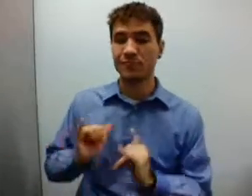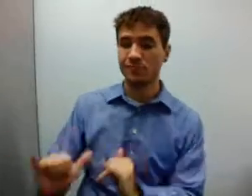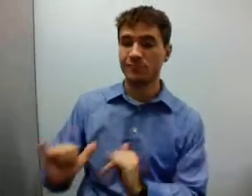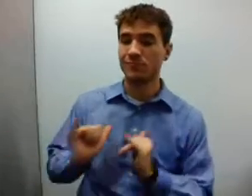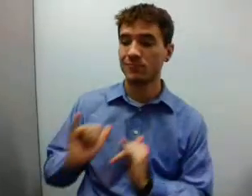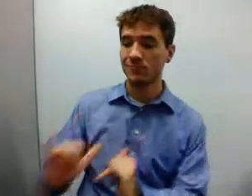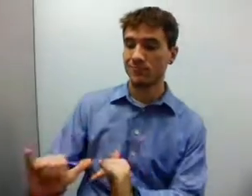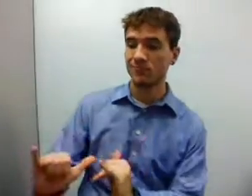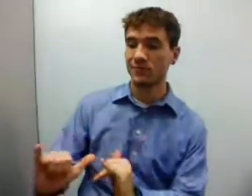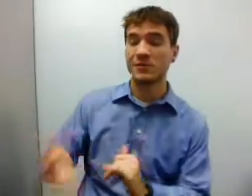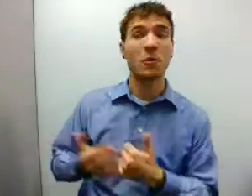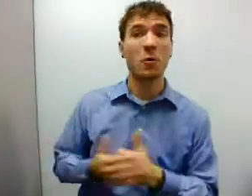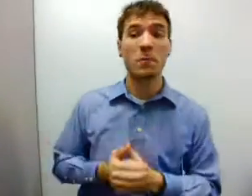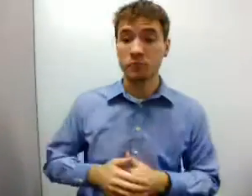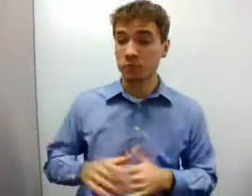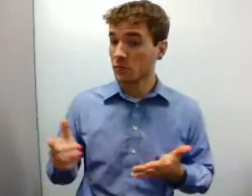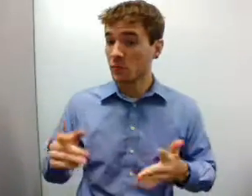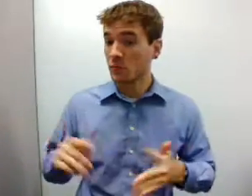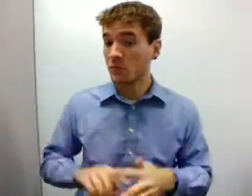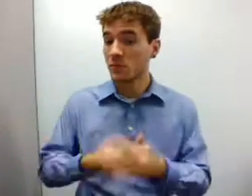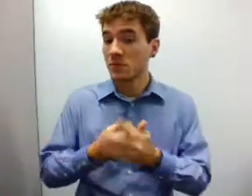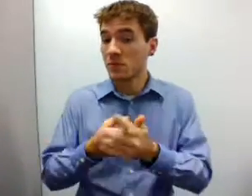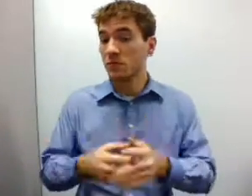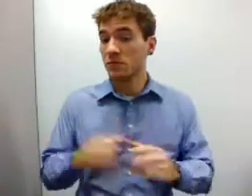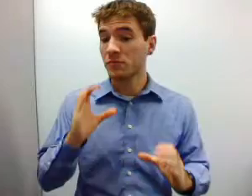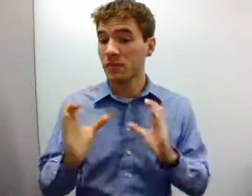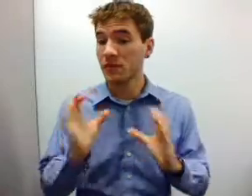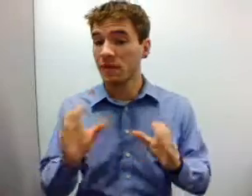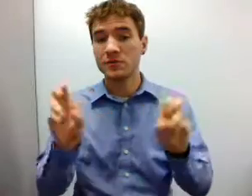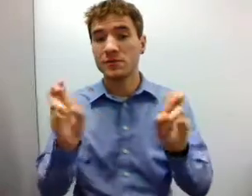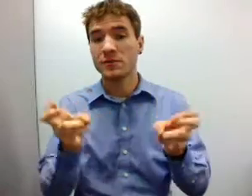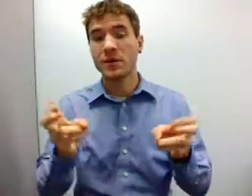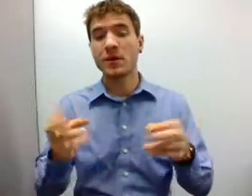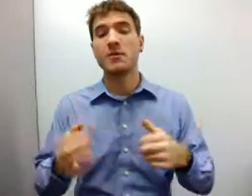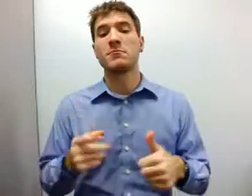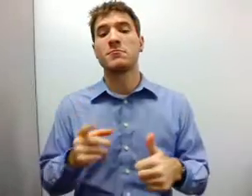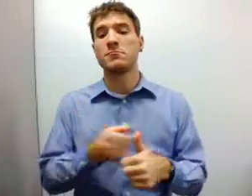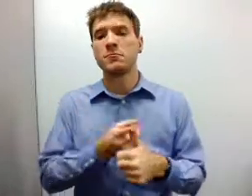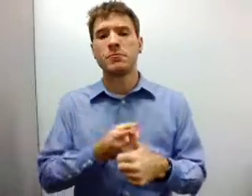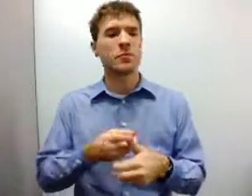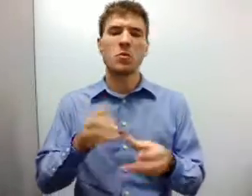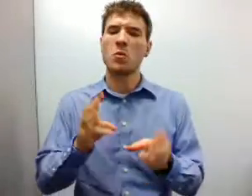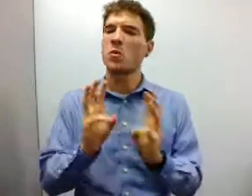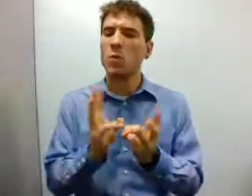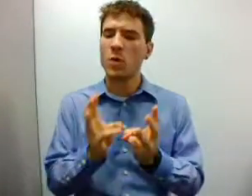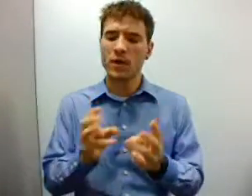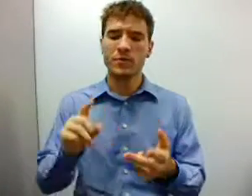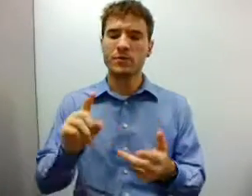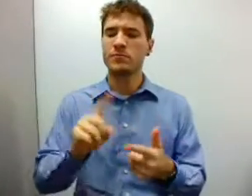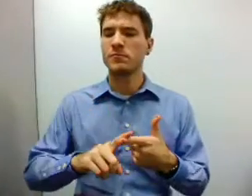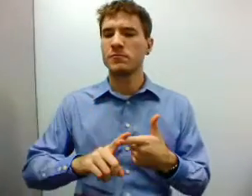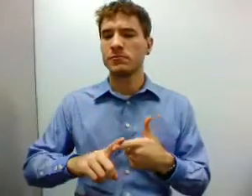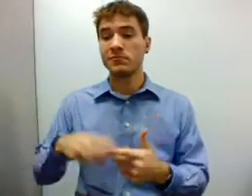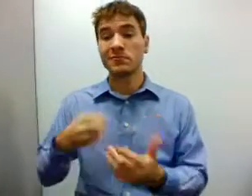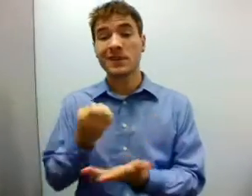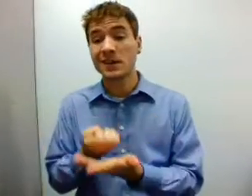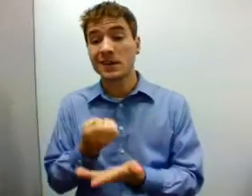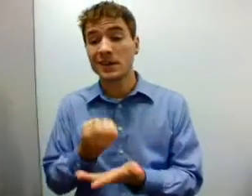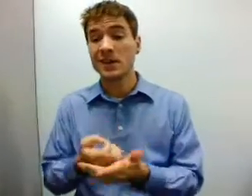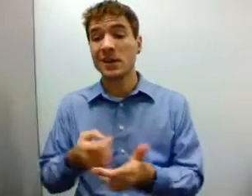give yourself a break, say, hi, how are you, and even try to talk about the weather or some type of other icebreaker that kind of gives everybody a chance to take a deep